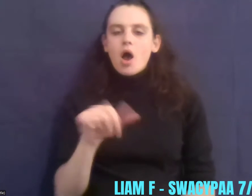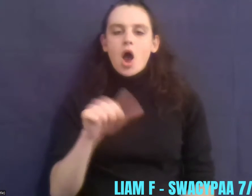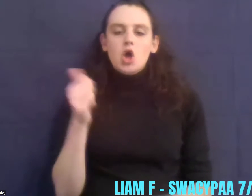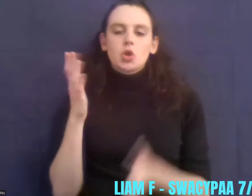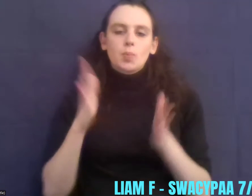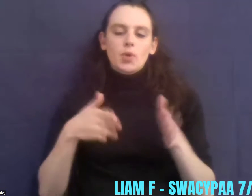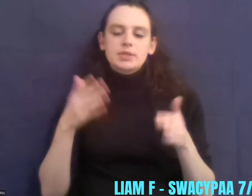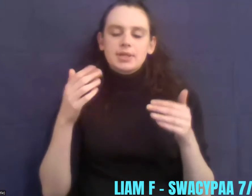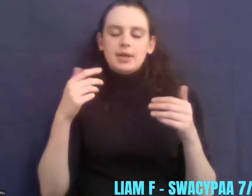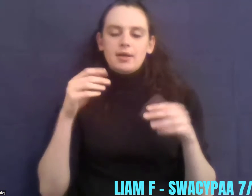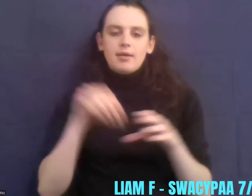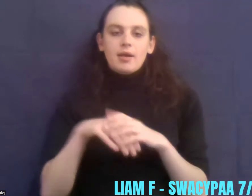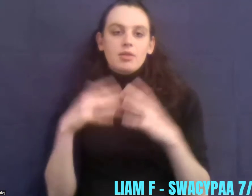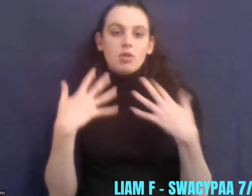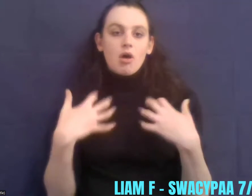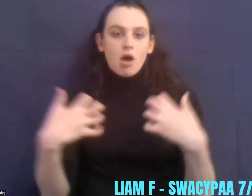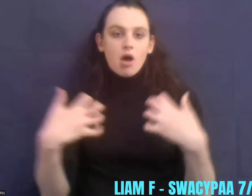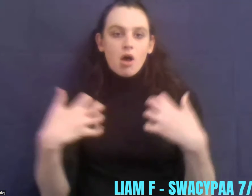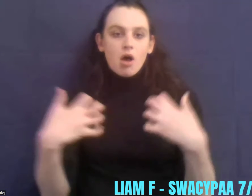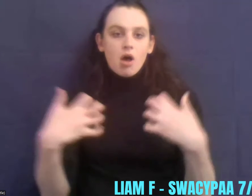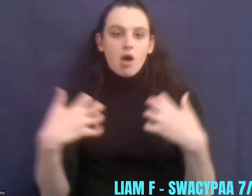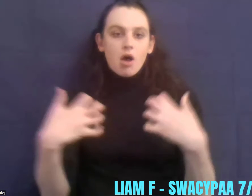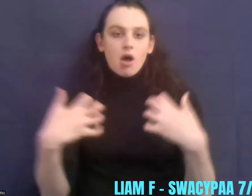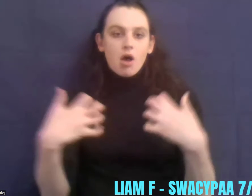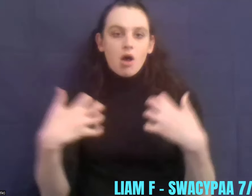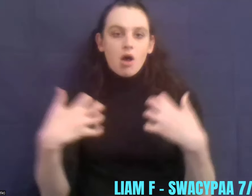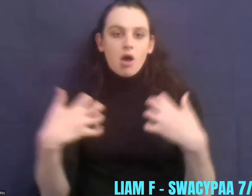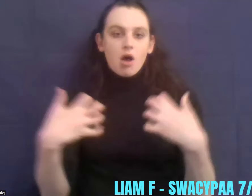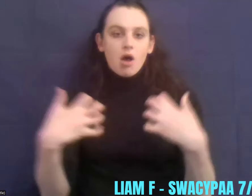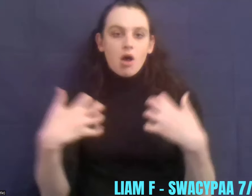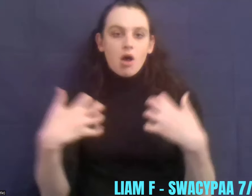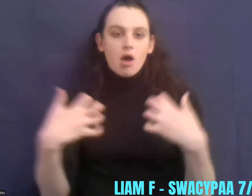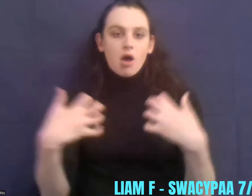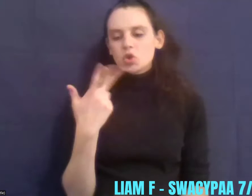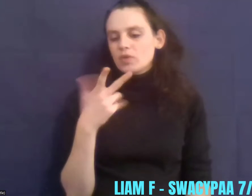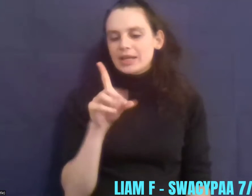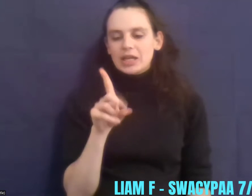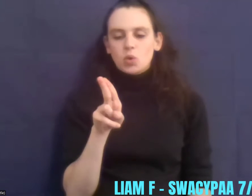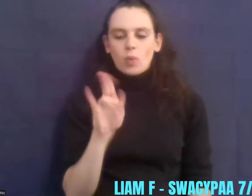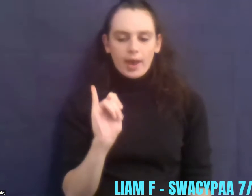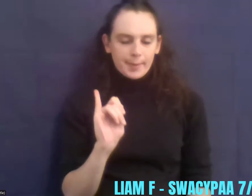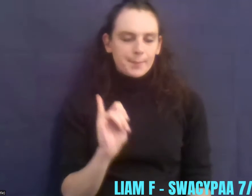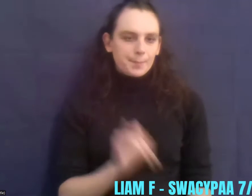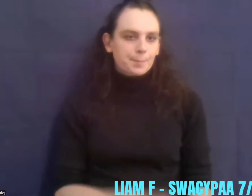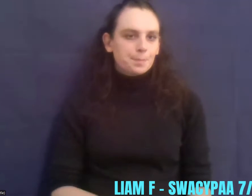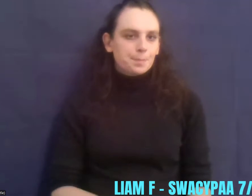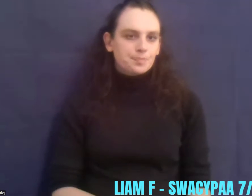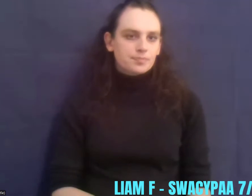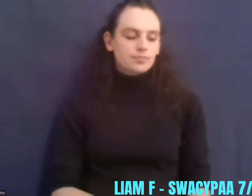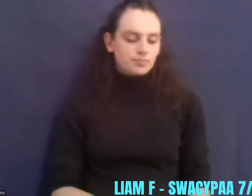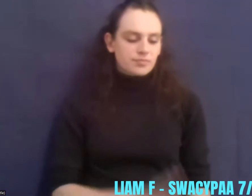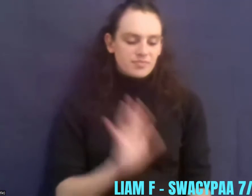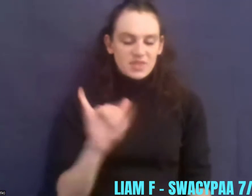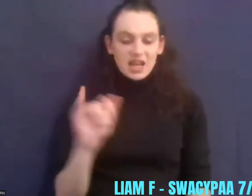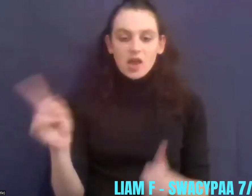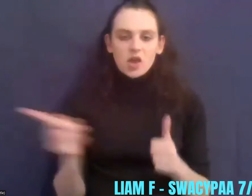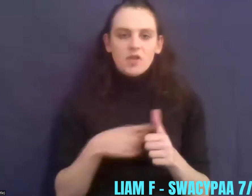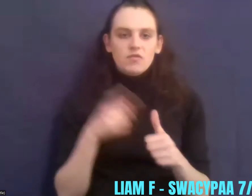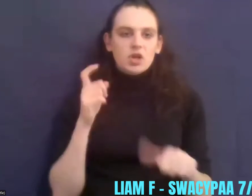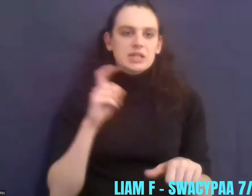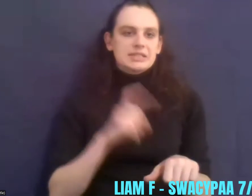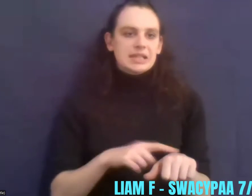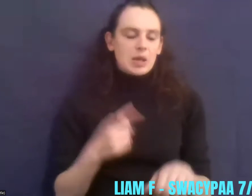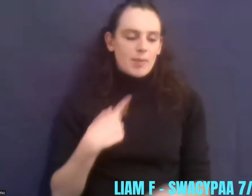he talked about having 3 DUIs. Um, and that was the first time I heard somebody else have